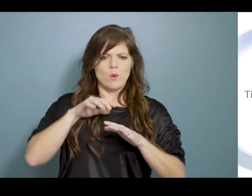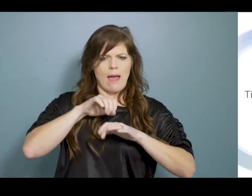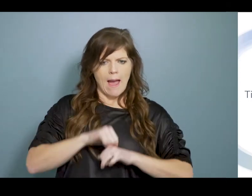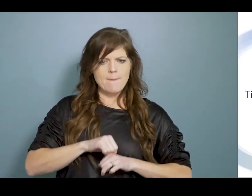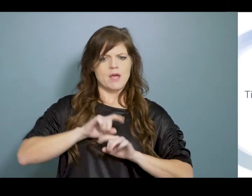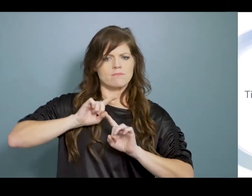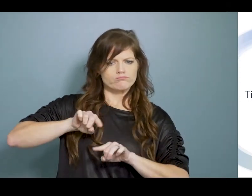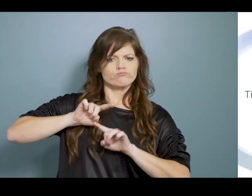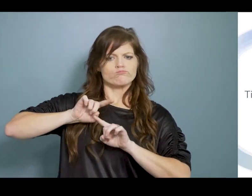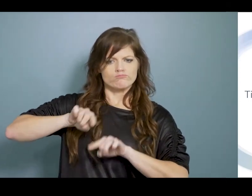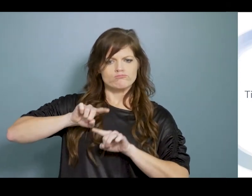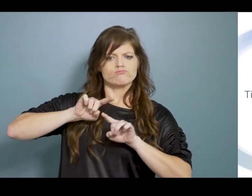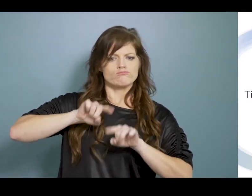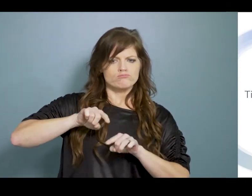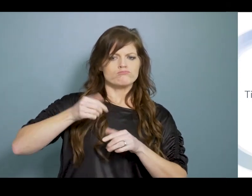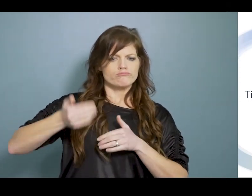preventatively,